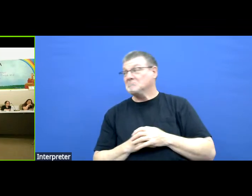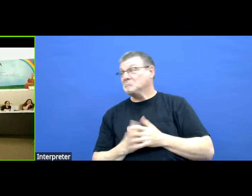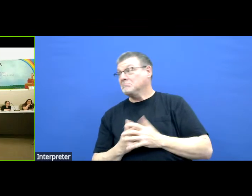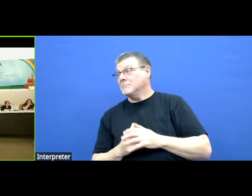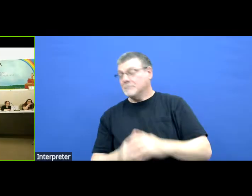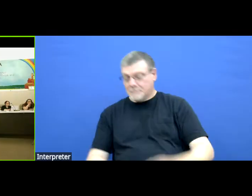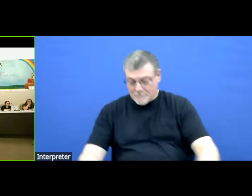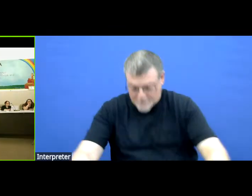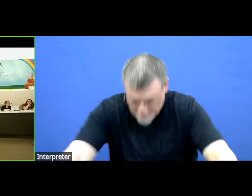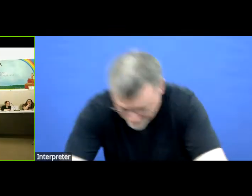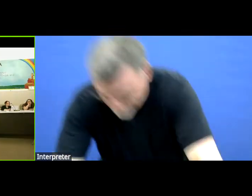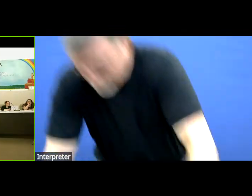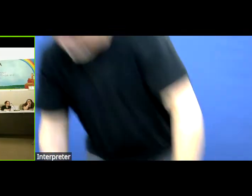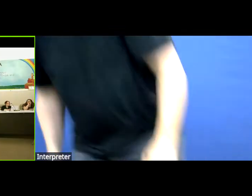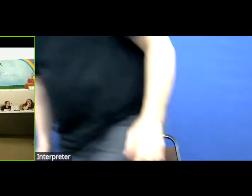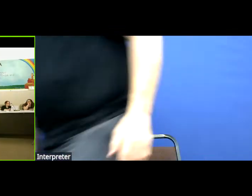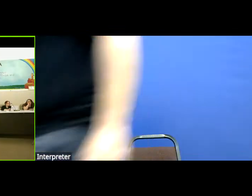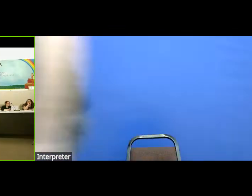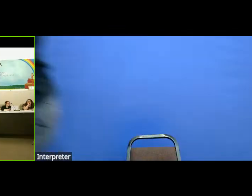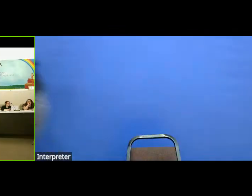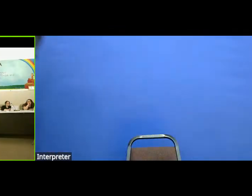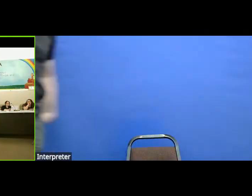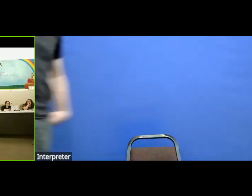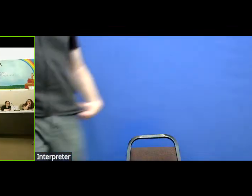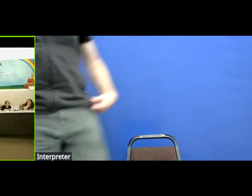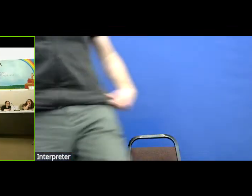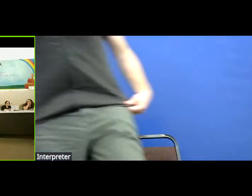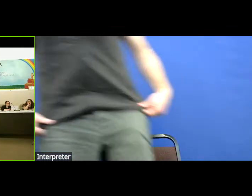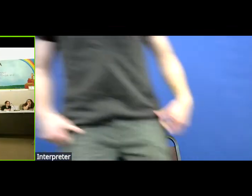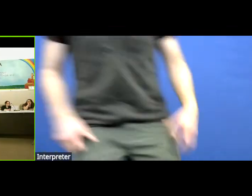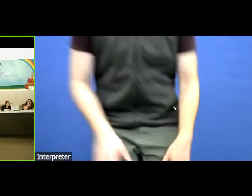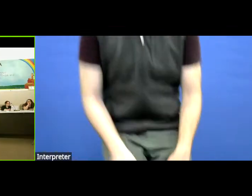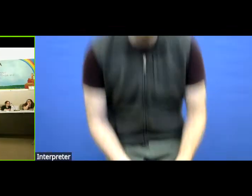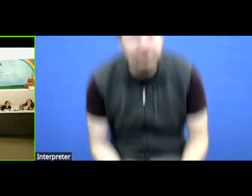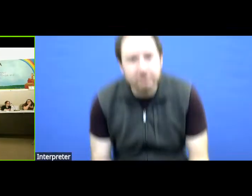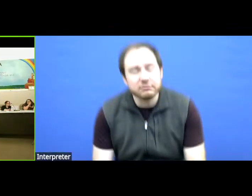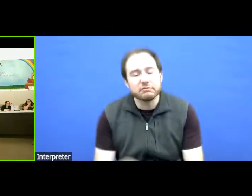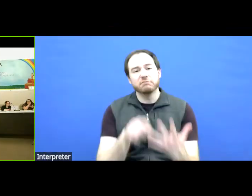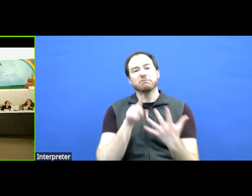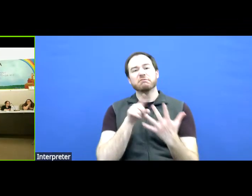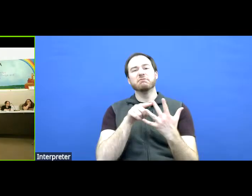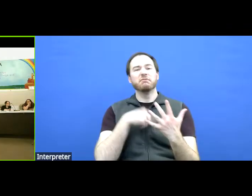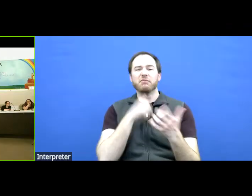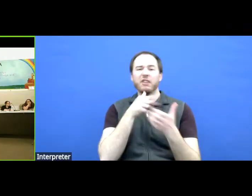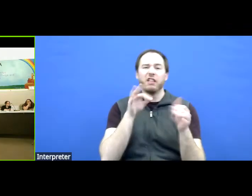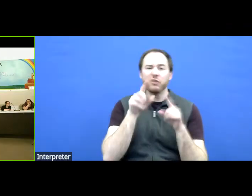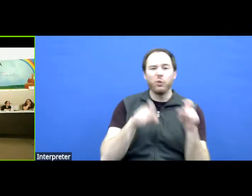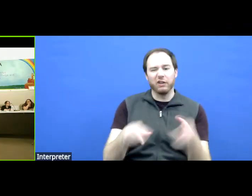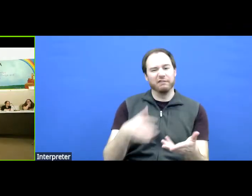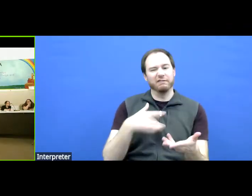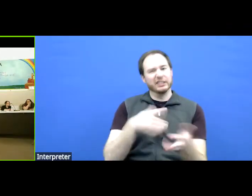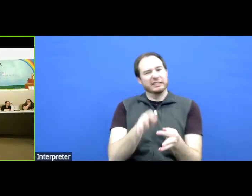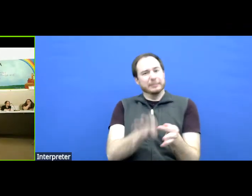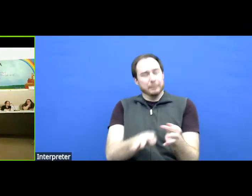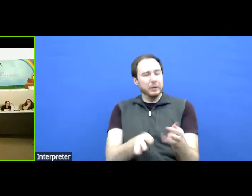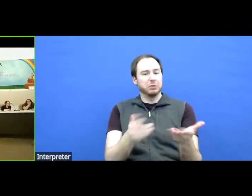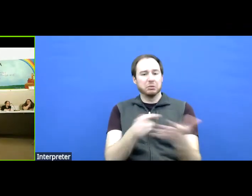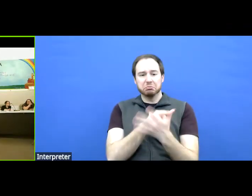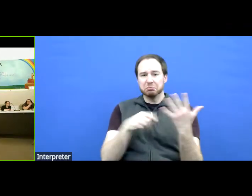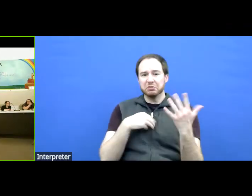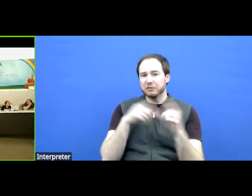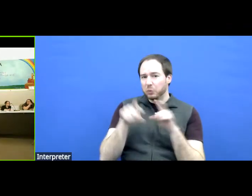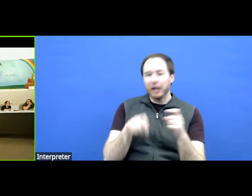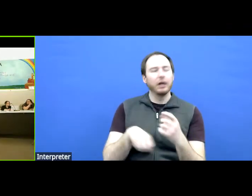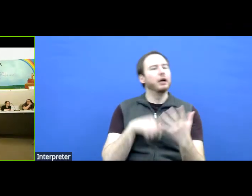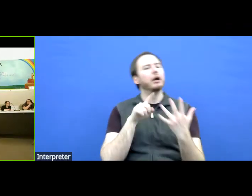right. I don't really have a whole lot of questions. I think this one's pretty straightforward, but I don't know if anybody else has questions. Where are